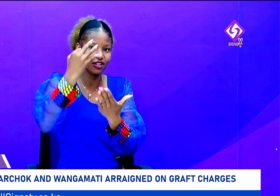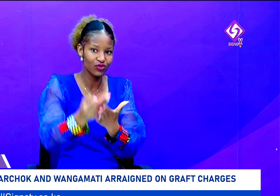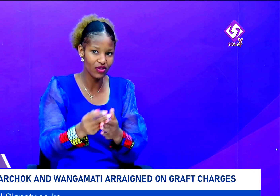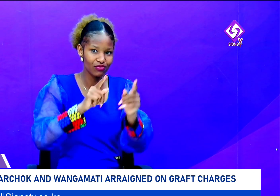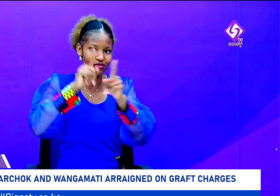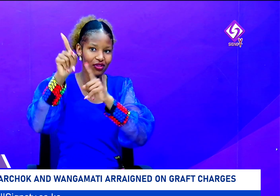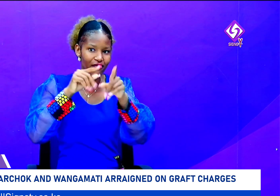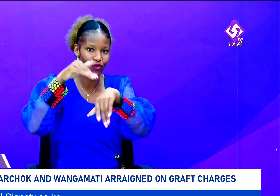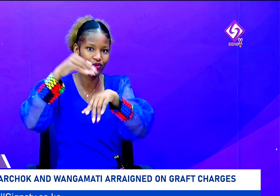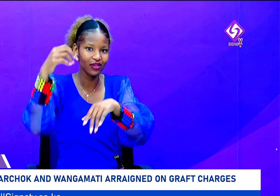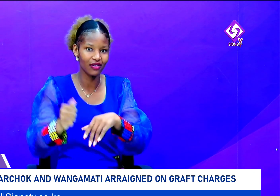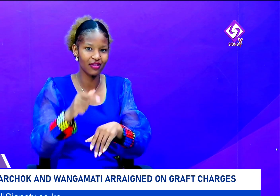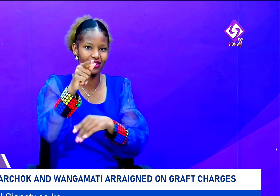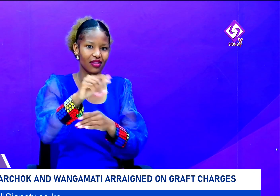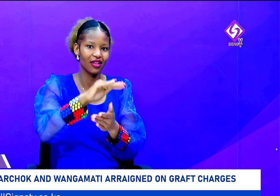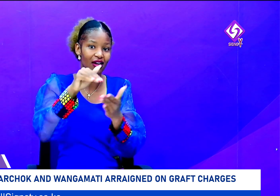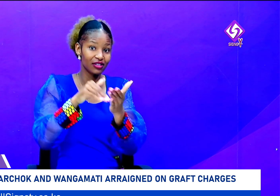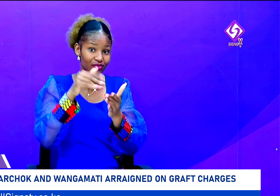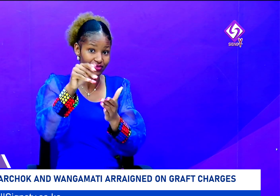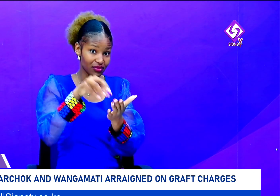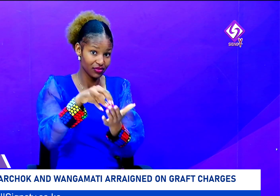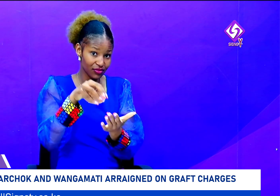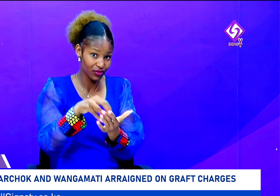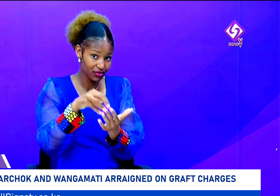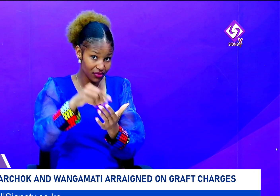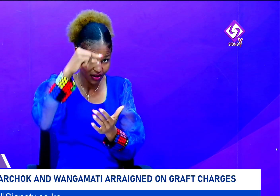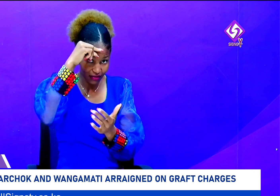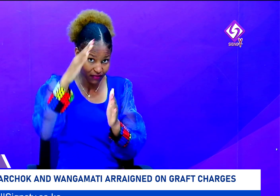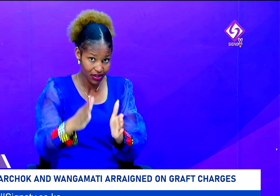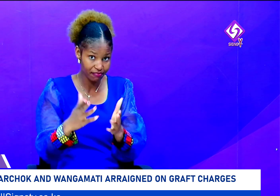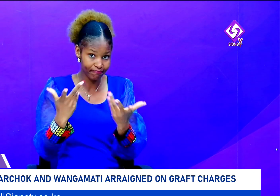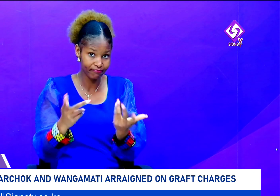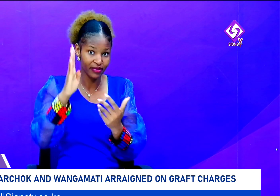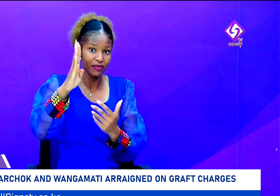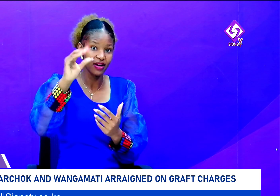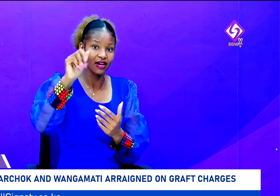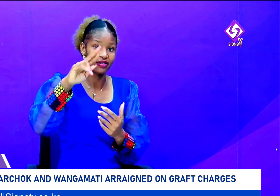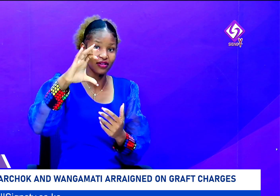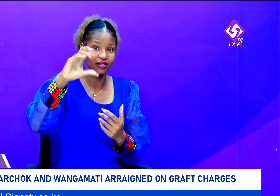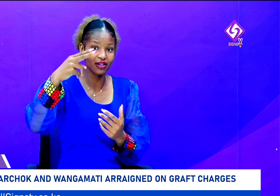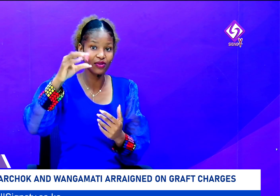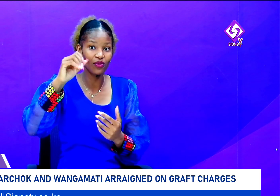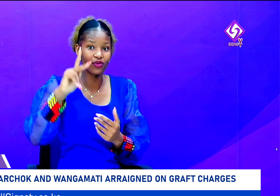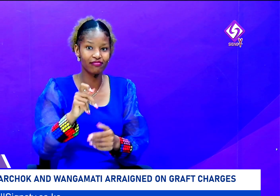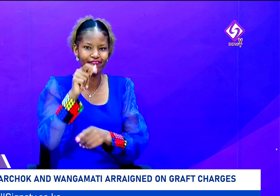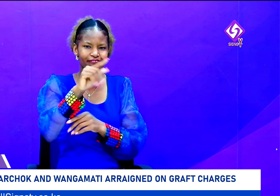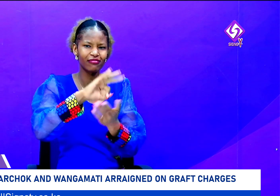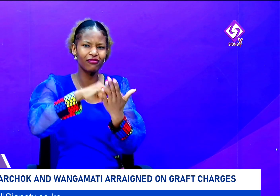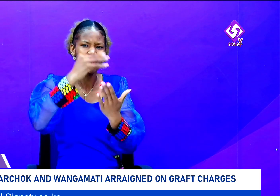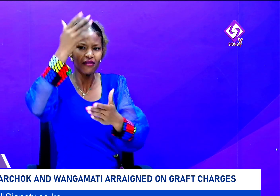They were accompanied by several co-suspects who investigators claim were involved in the financial